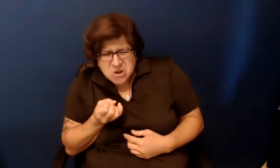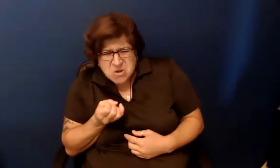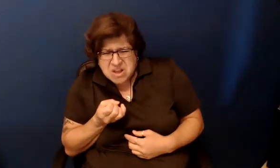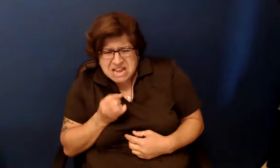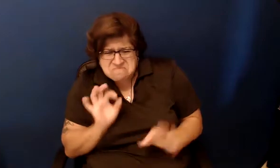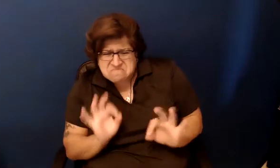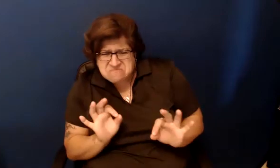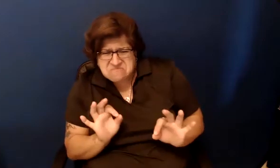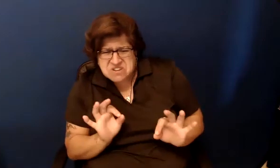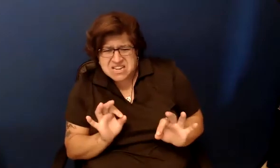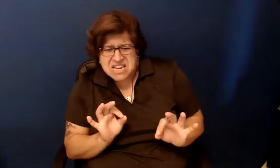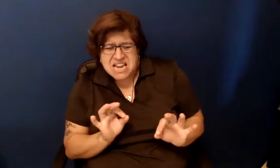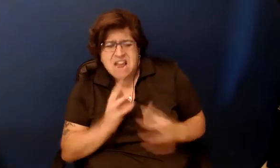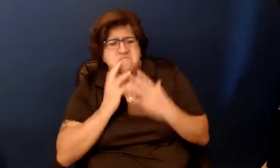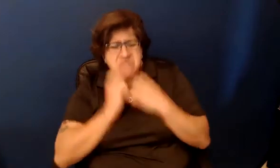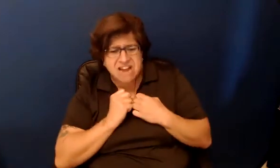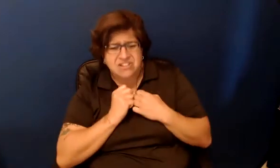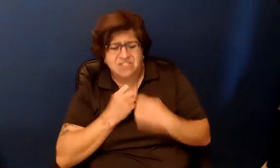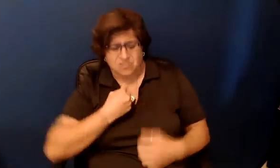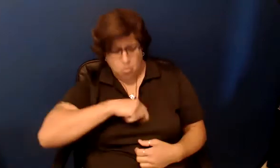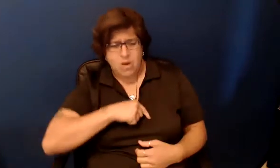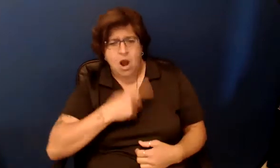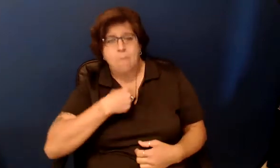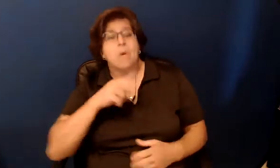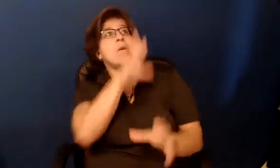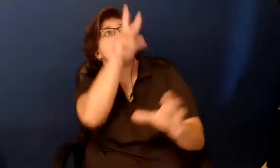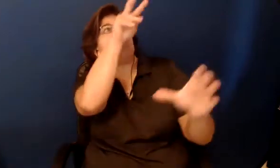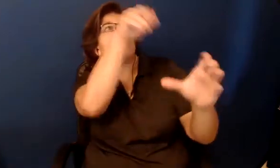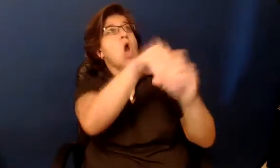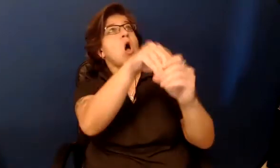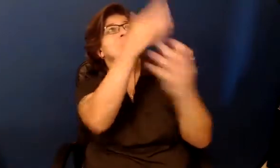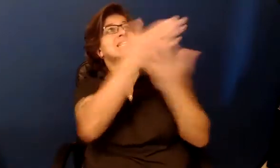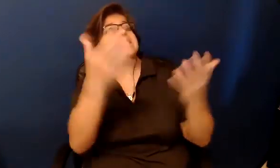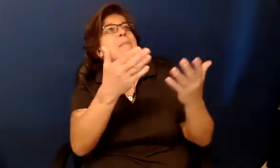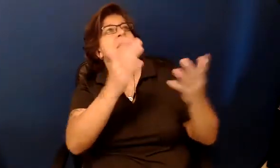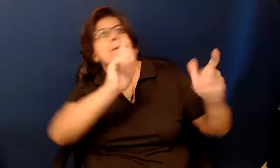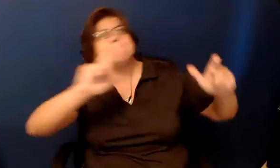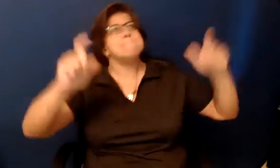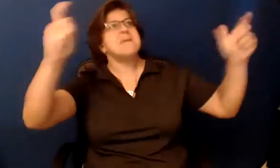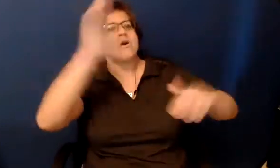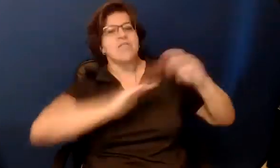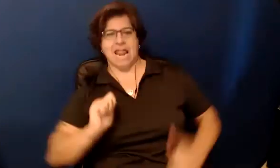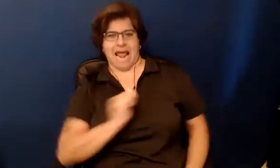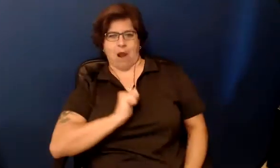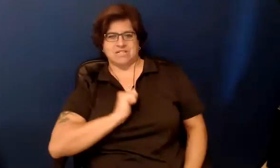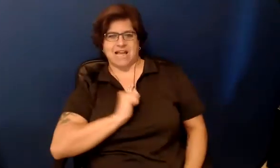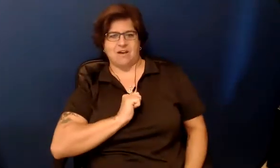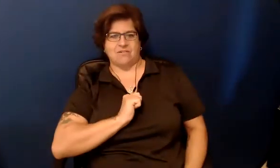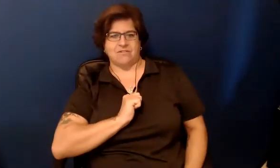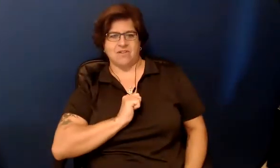insignificant and rare and precious we all are, a vision that tells us that we belong to something that is greater than ourselves,